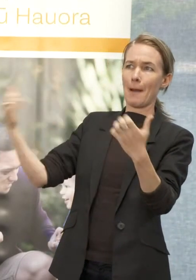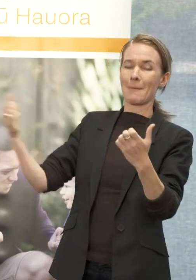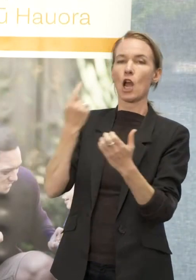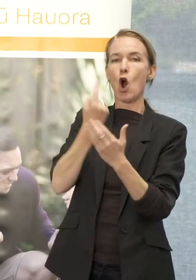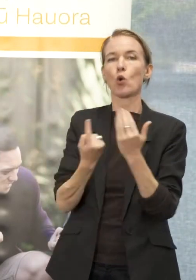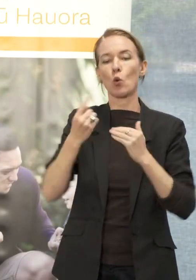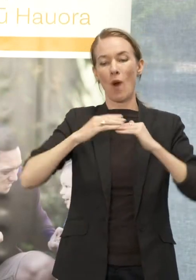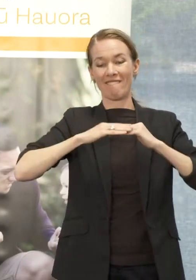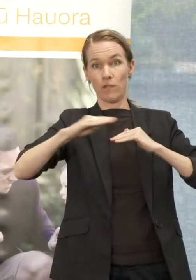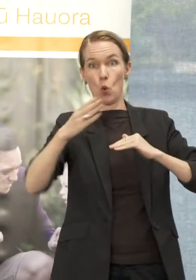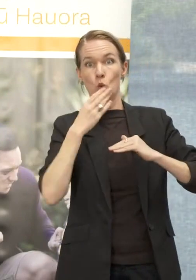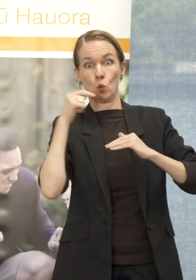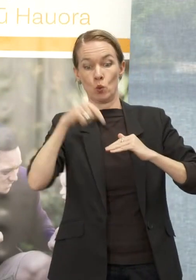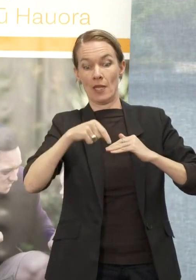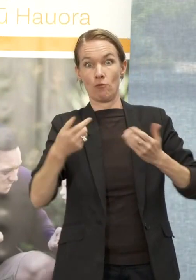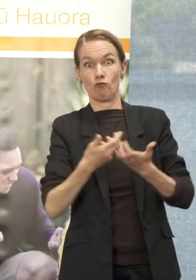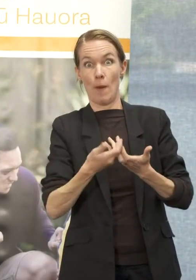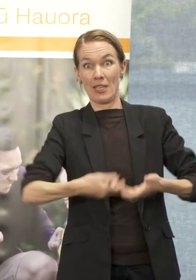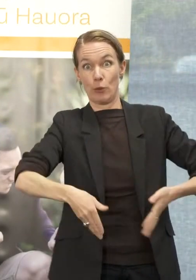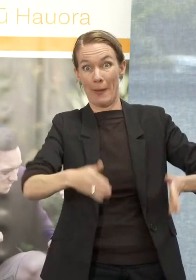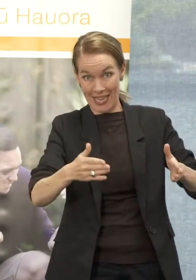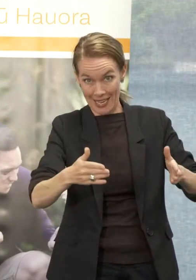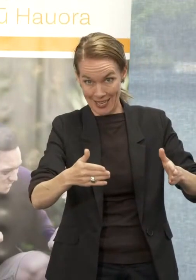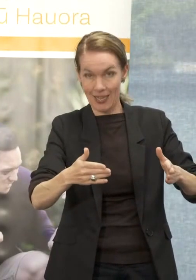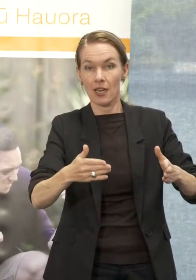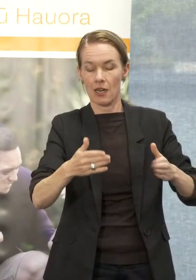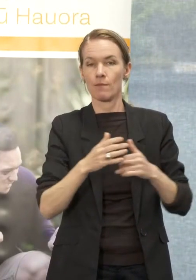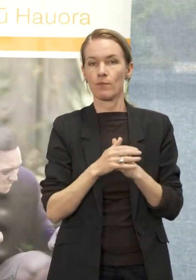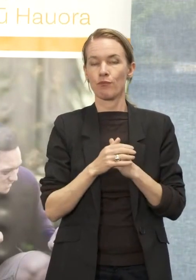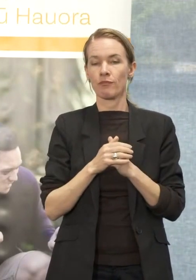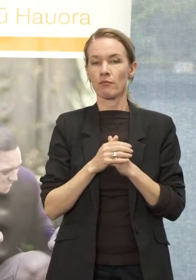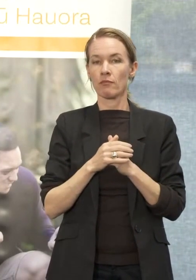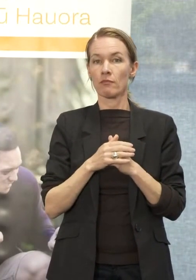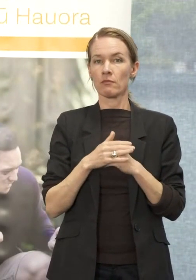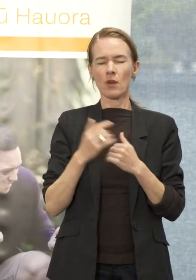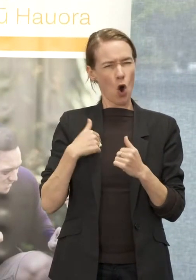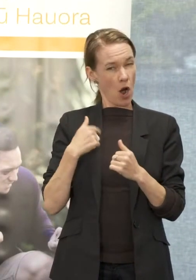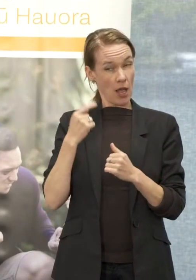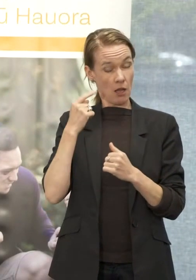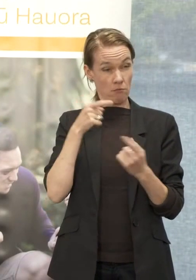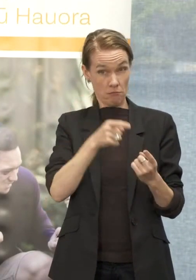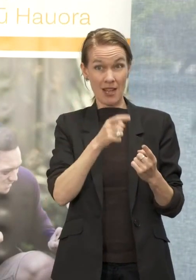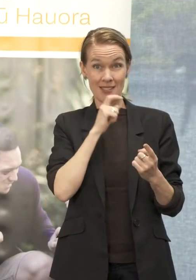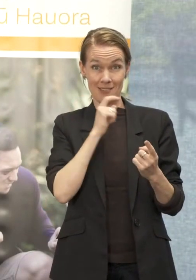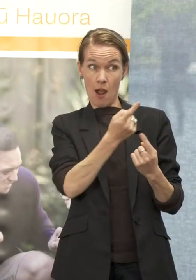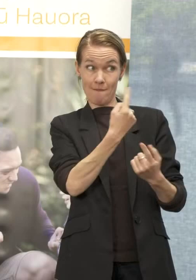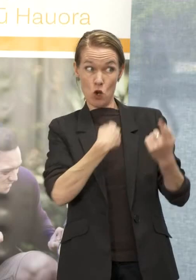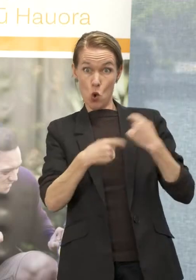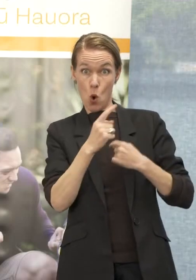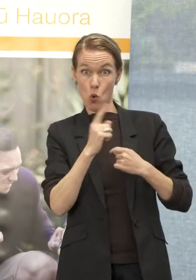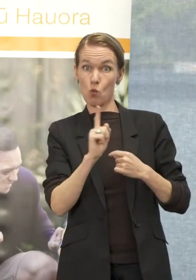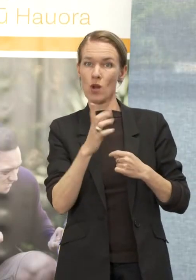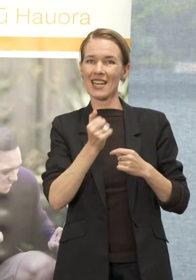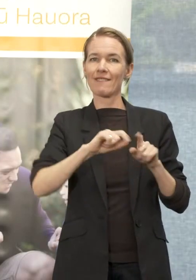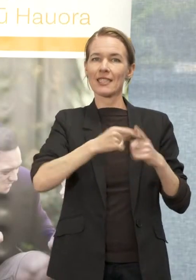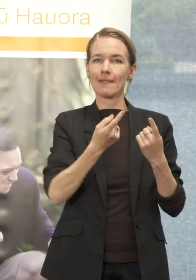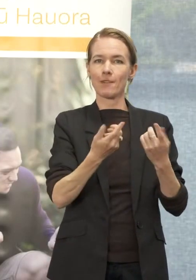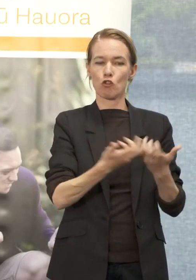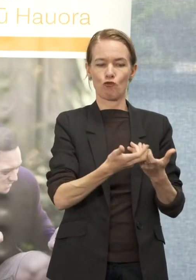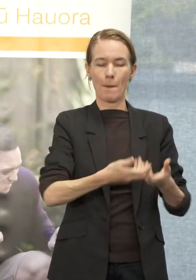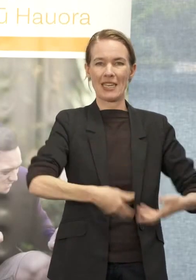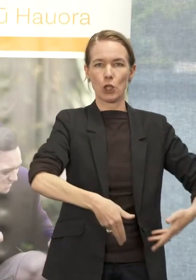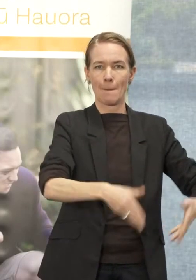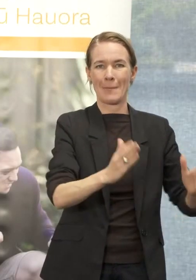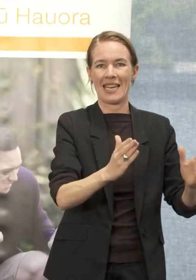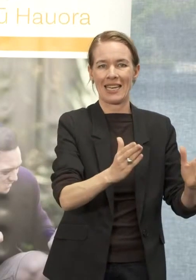floor. And my understanding is that there are a number of bins, and those bins are